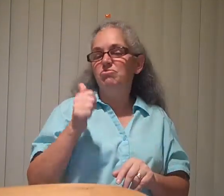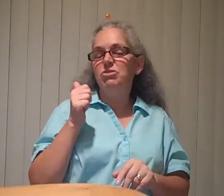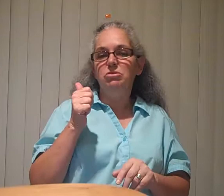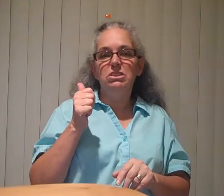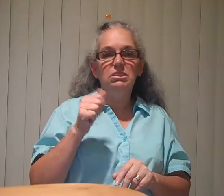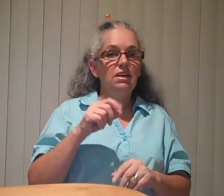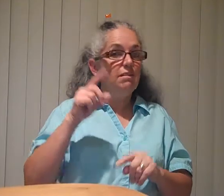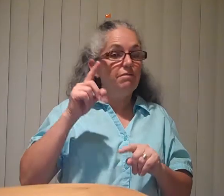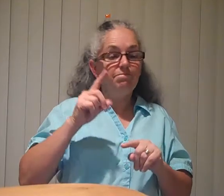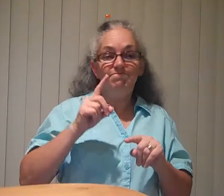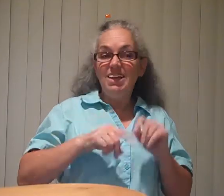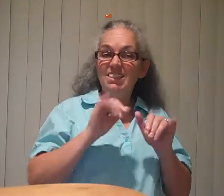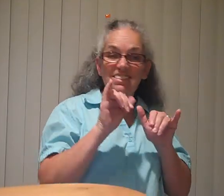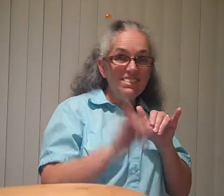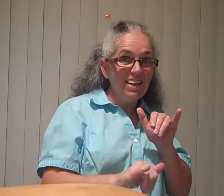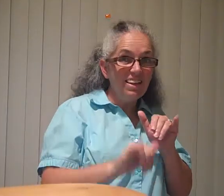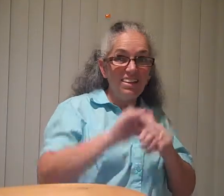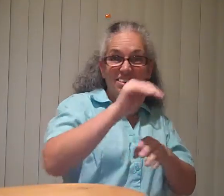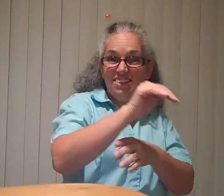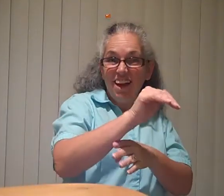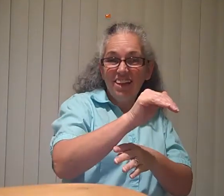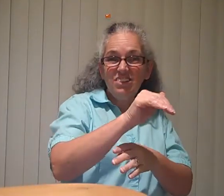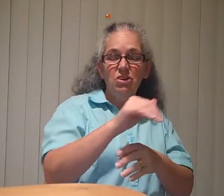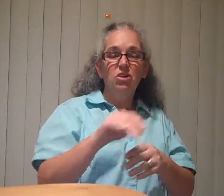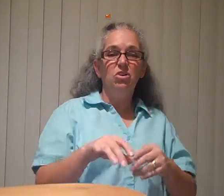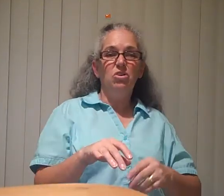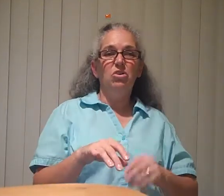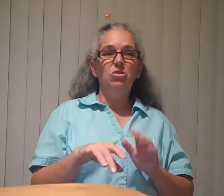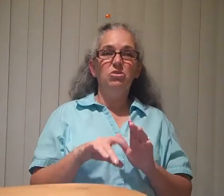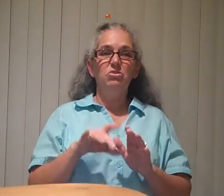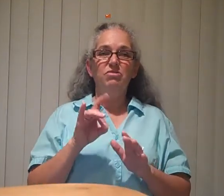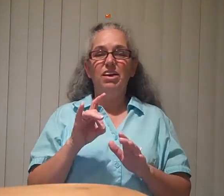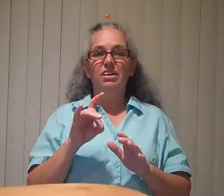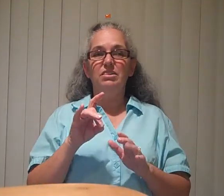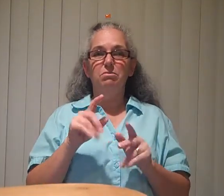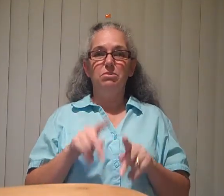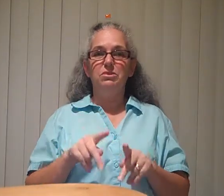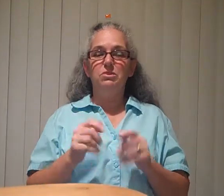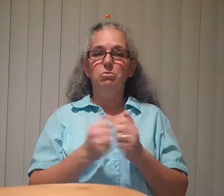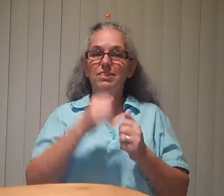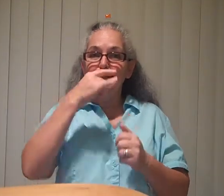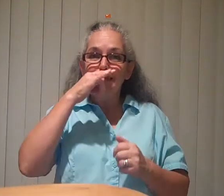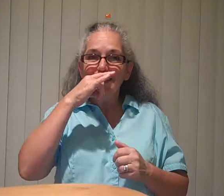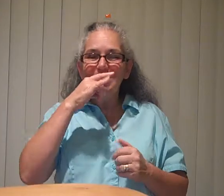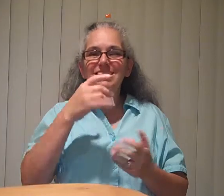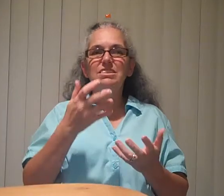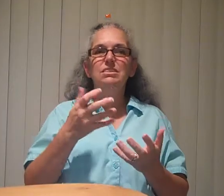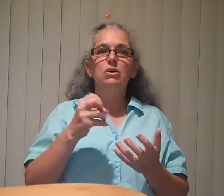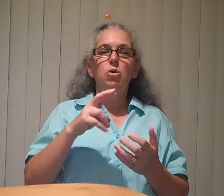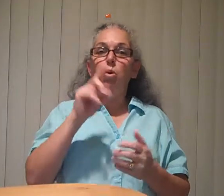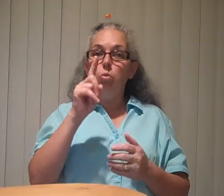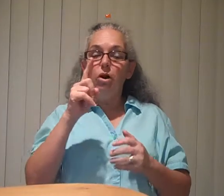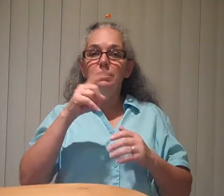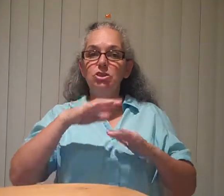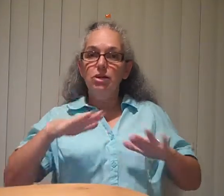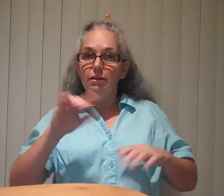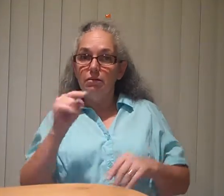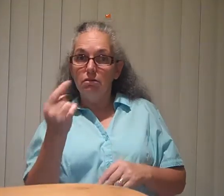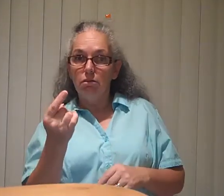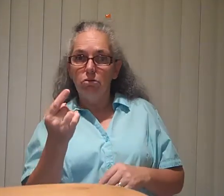overnight. Or you'll run across a chair with 2 kids on it, or maybe one child by him or herself is just scared to